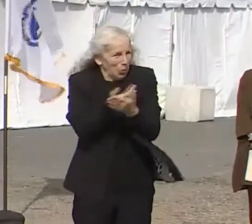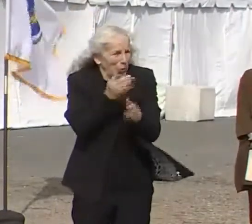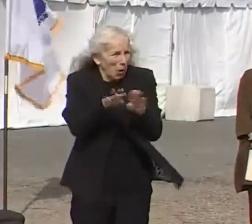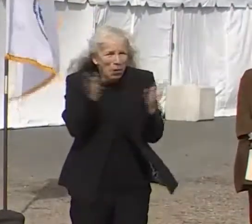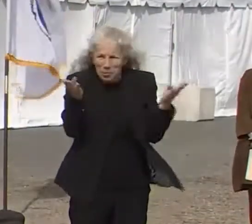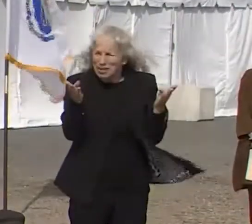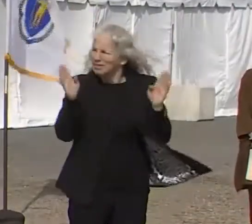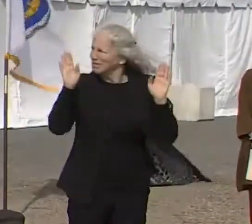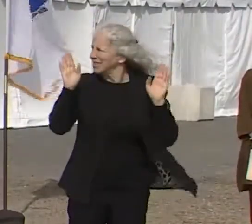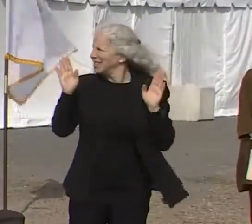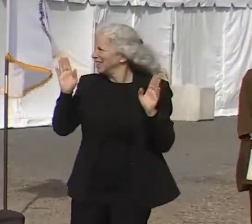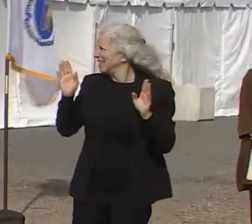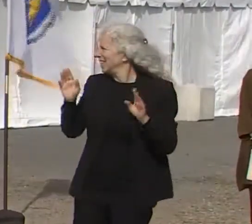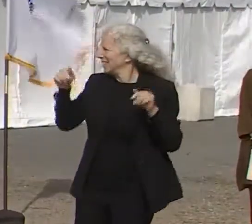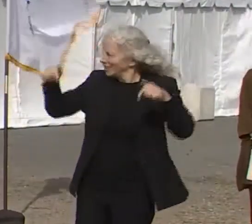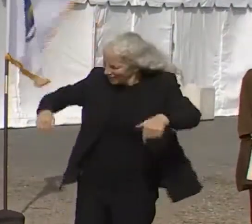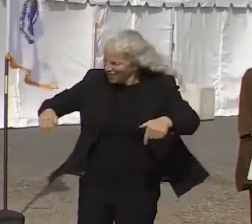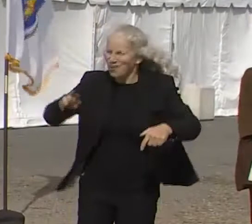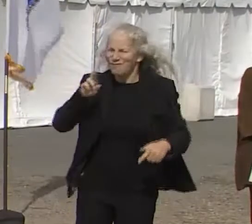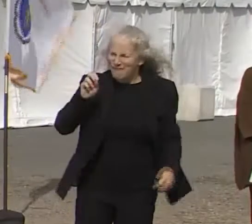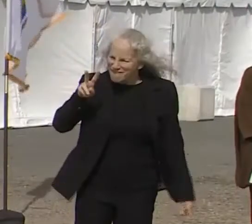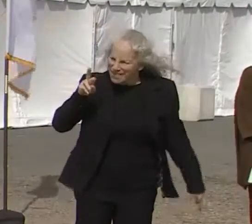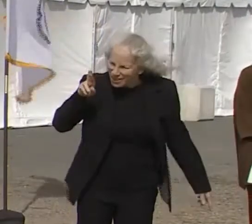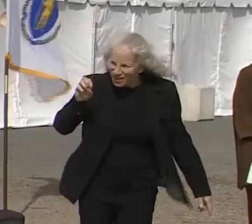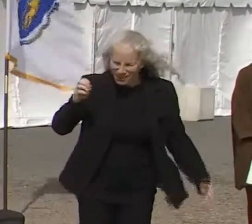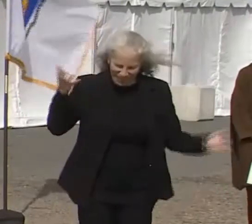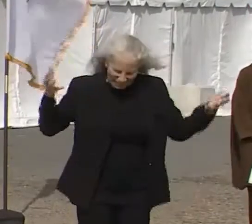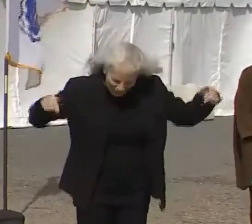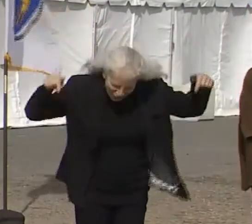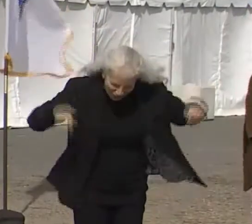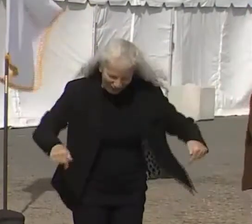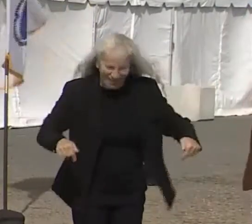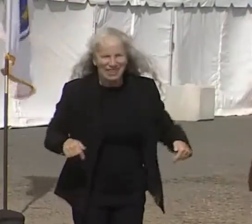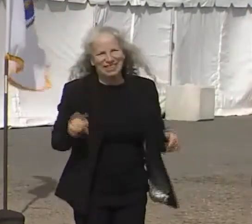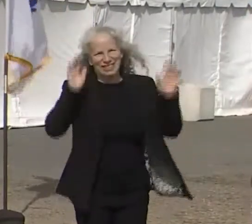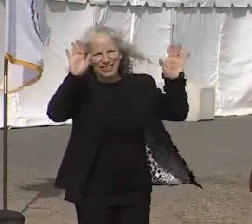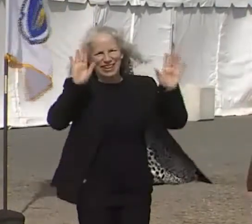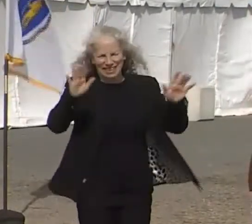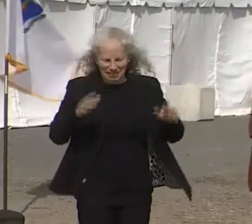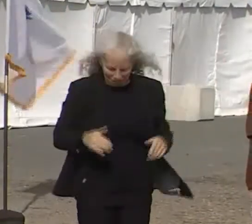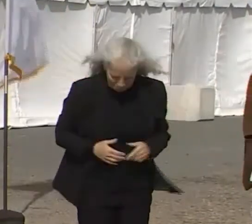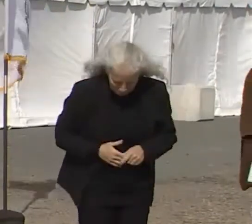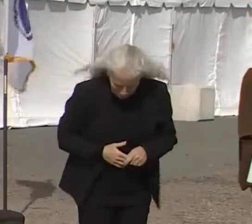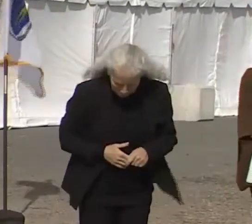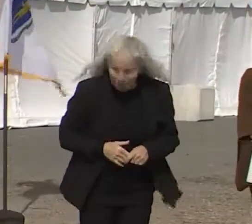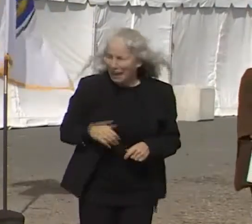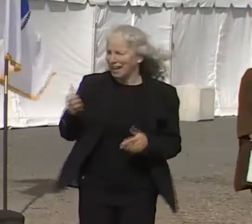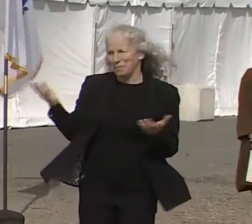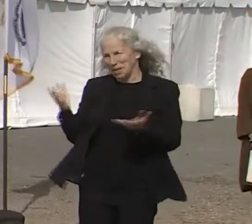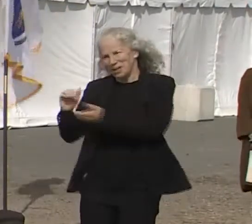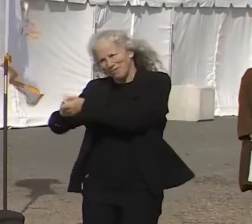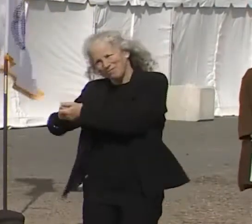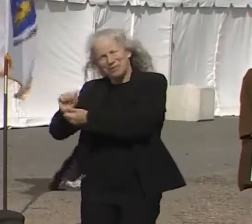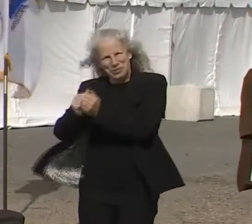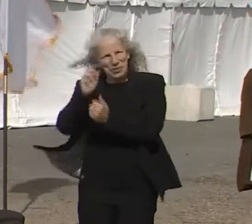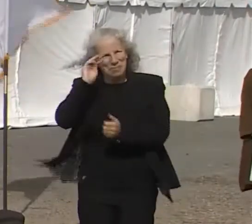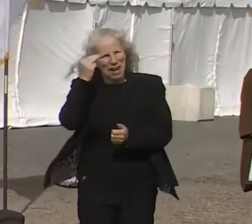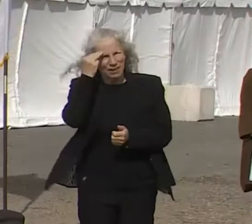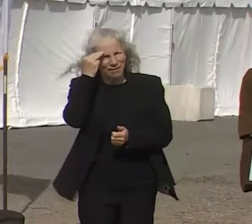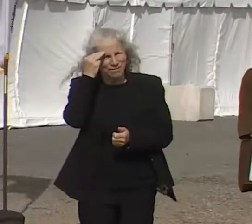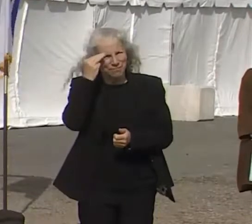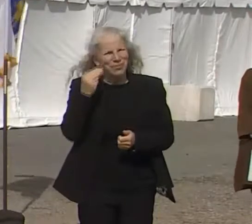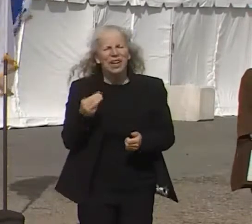Revere. Here is Revere with the mayor. And I just want to say thanks